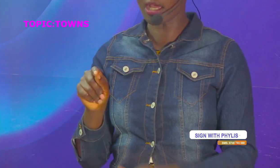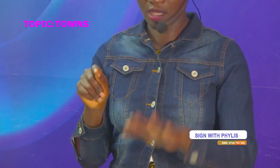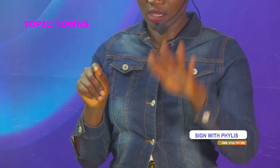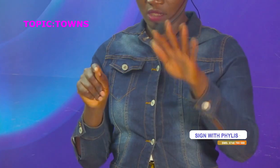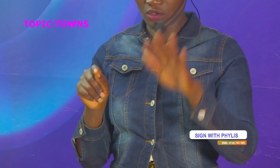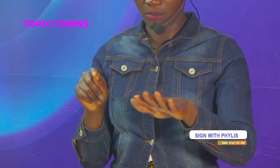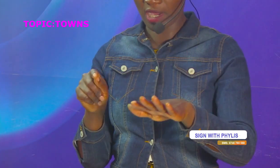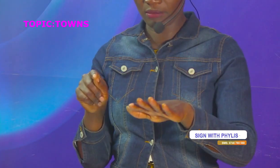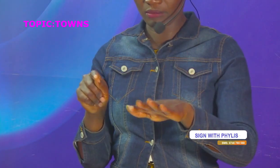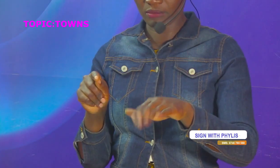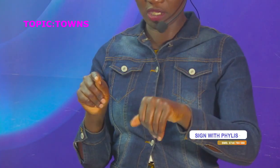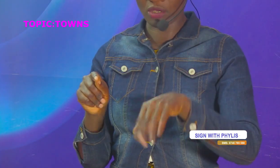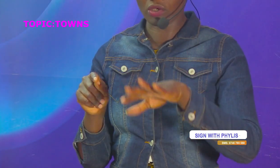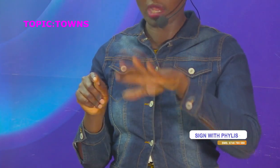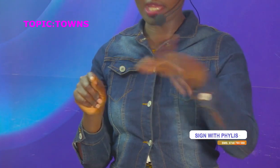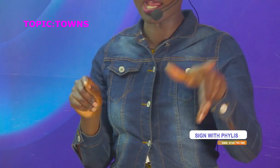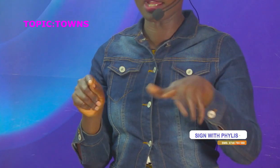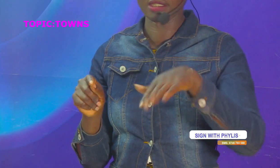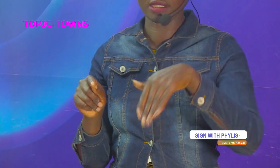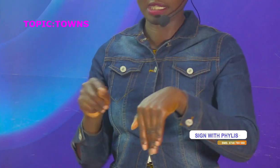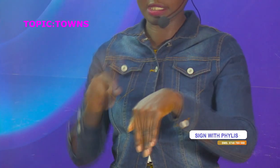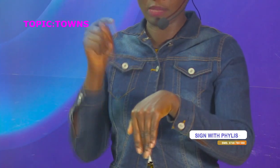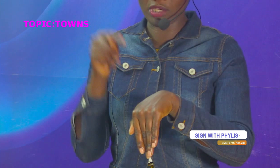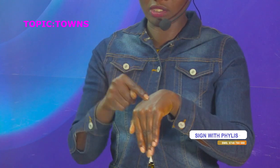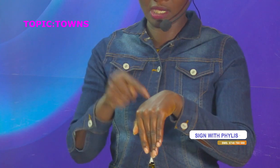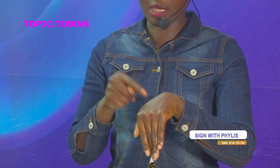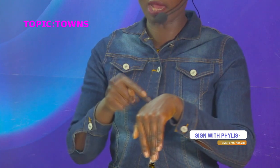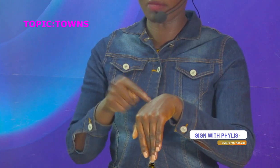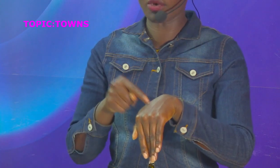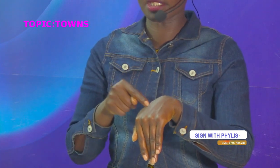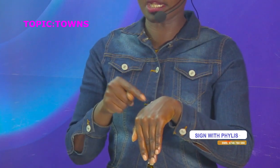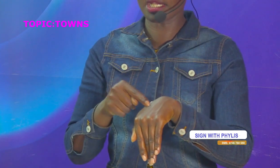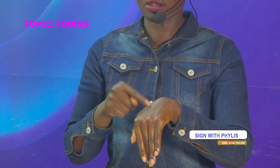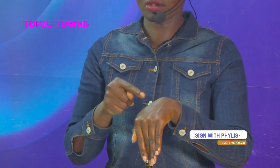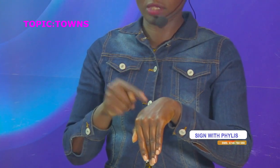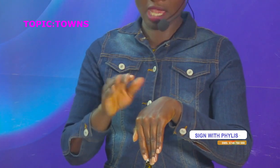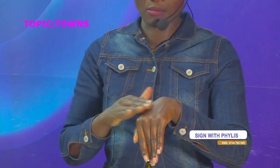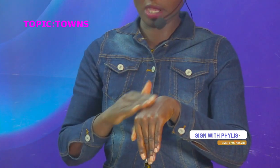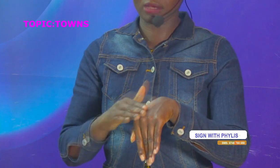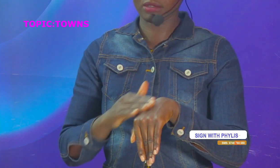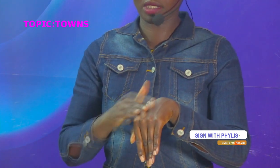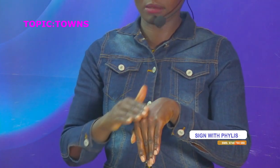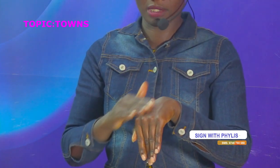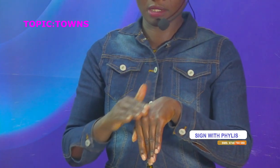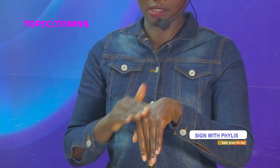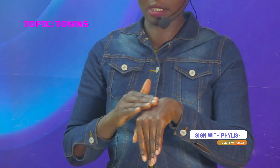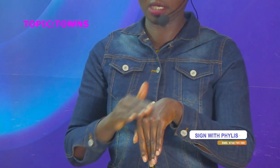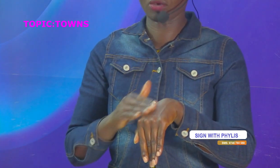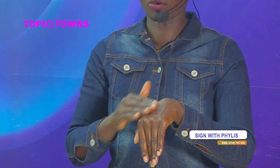your palm finger on your other hand, just tap it upwards here on the upper skin of your